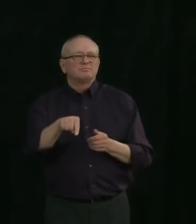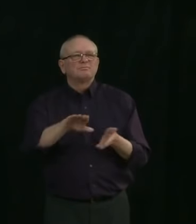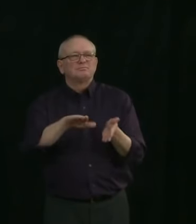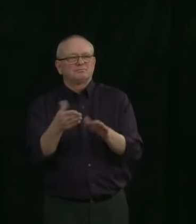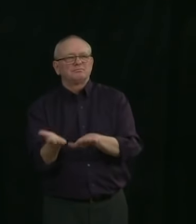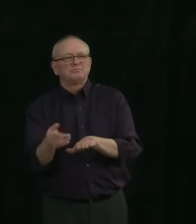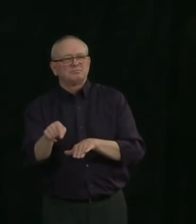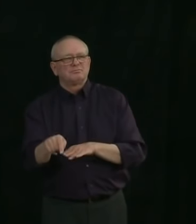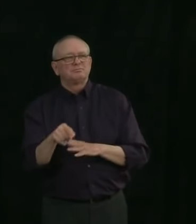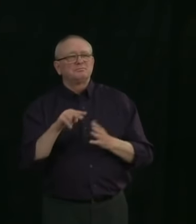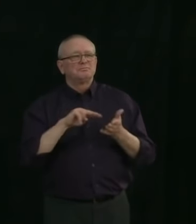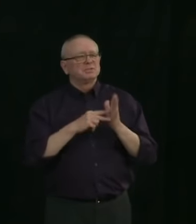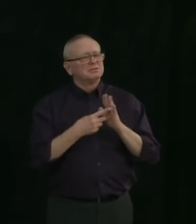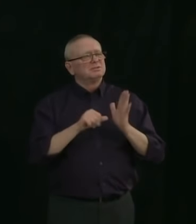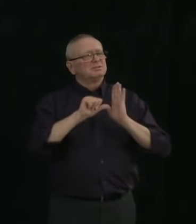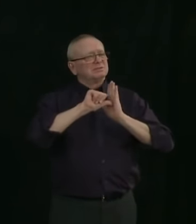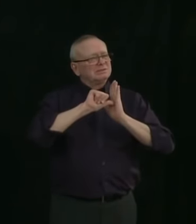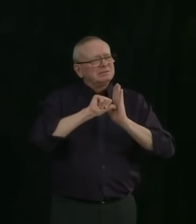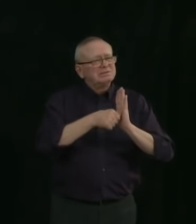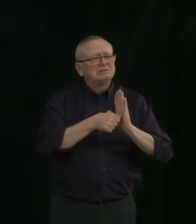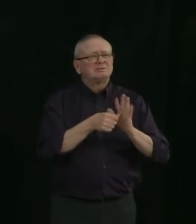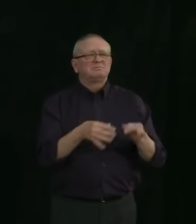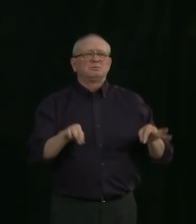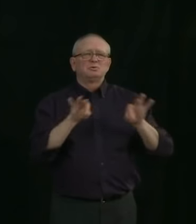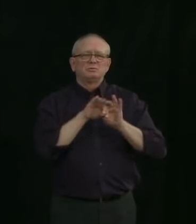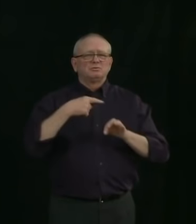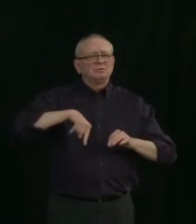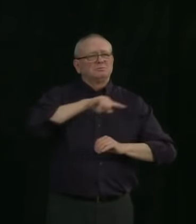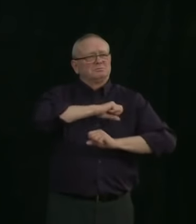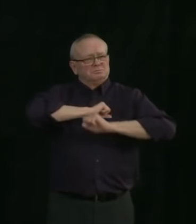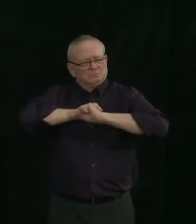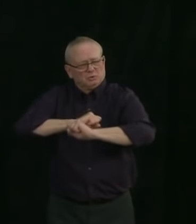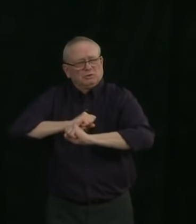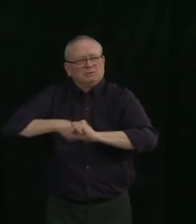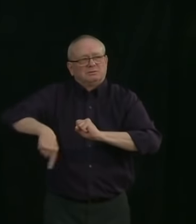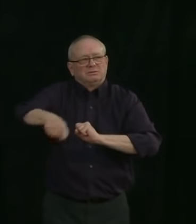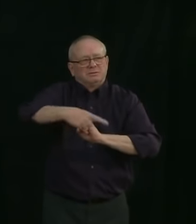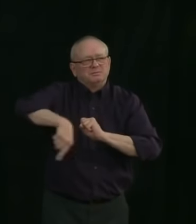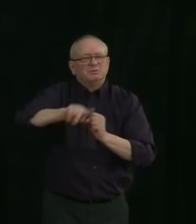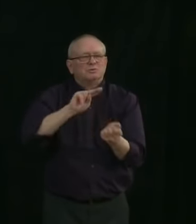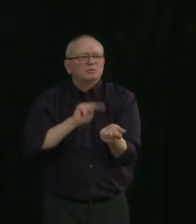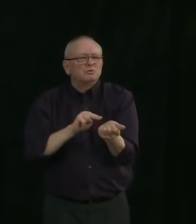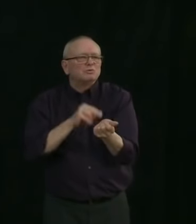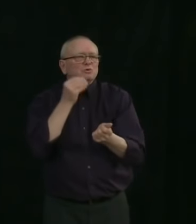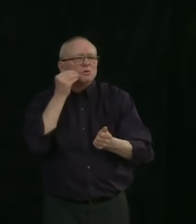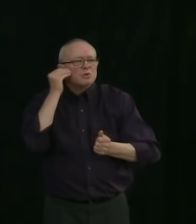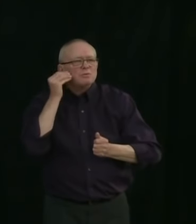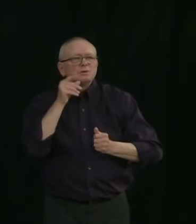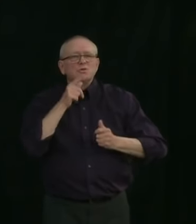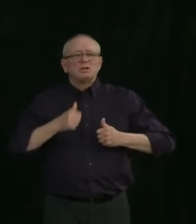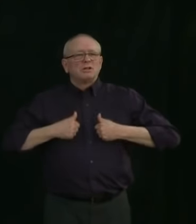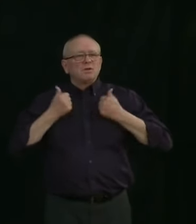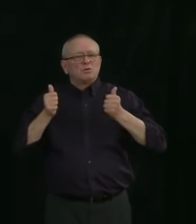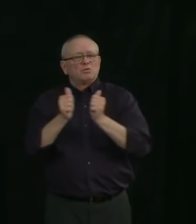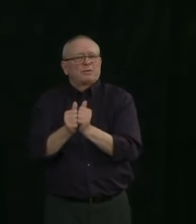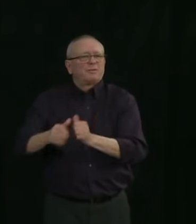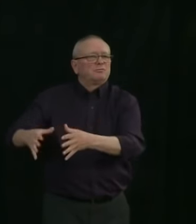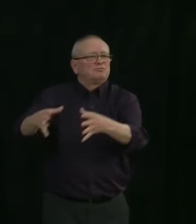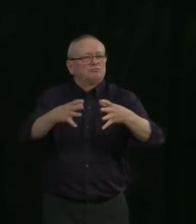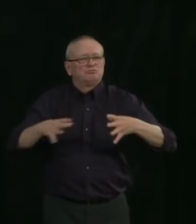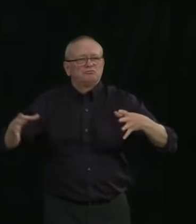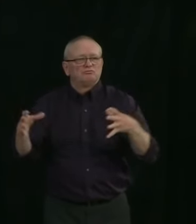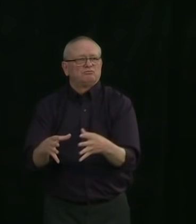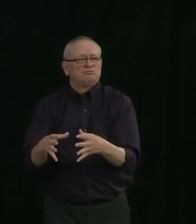these facilities from being exposed. We now have 151 cases of COVID-19 in staff